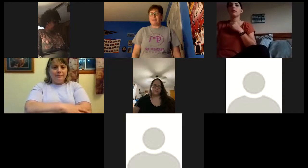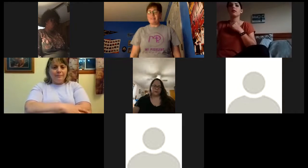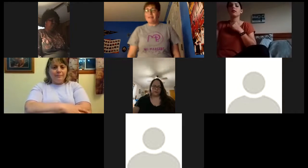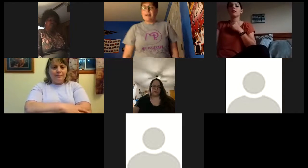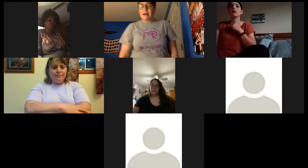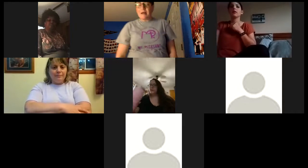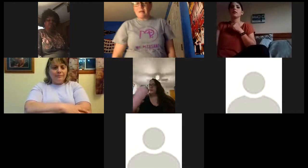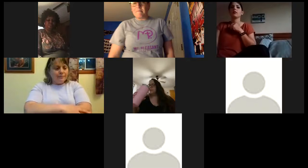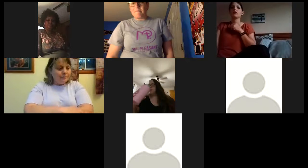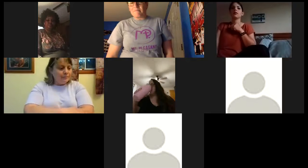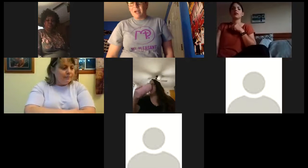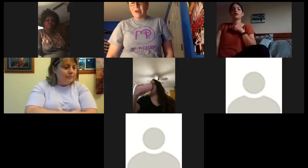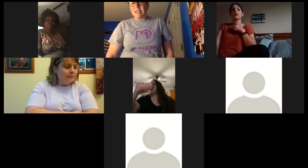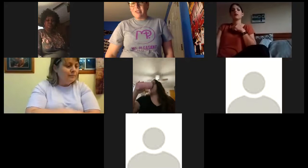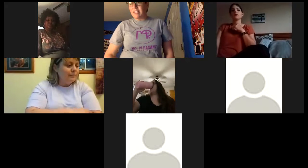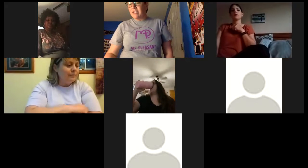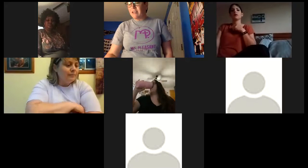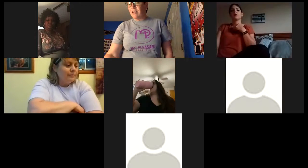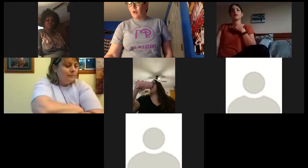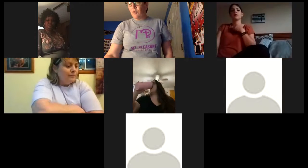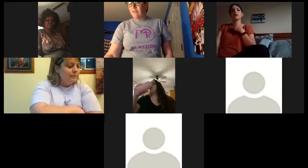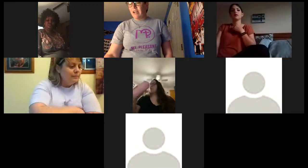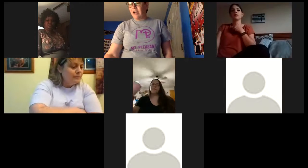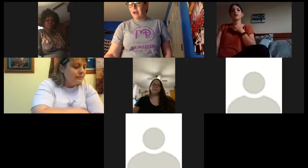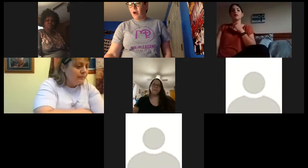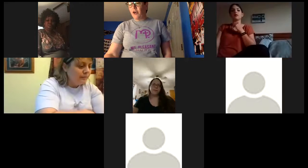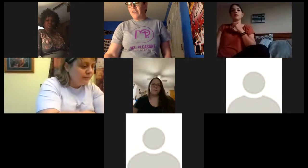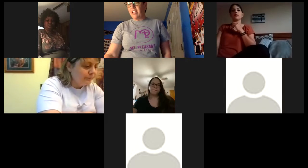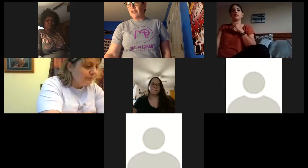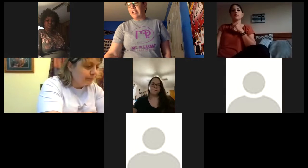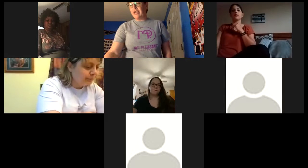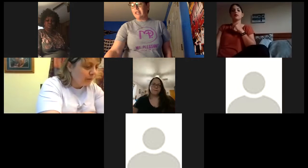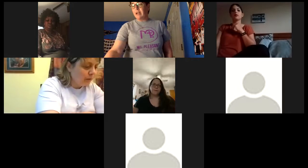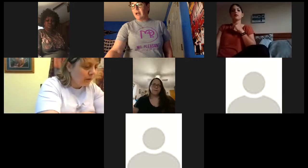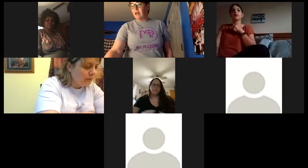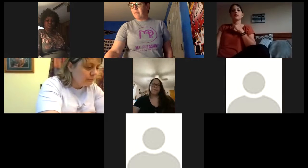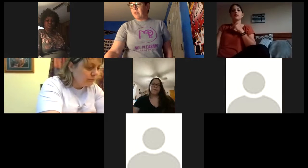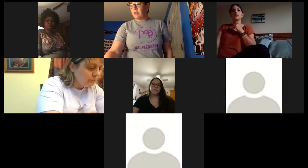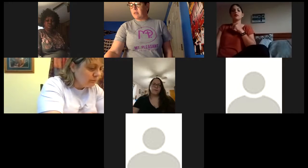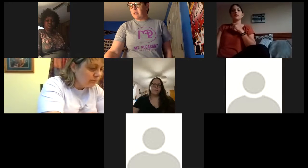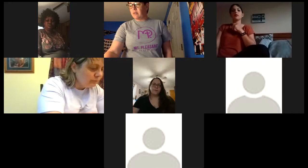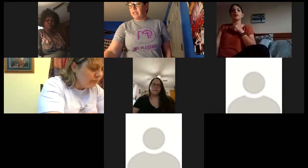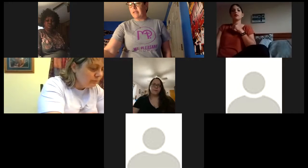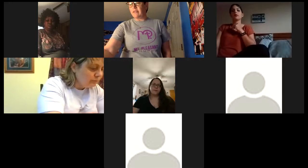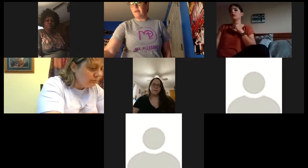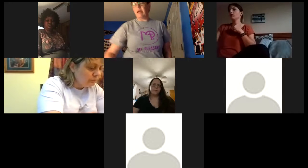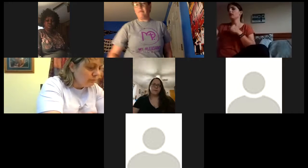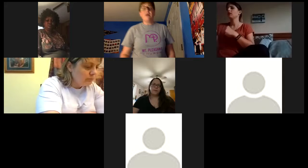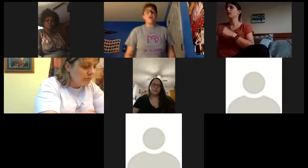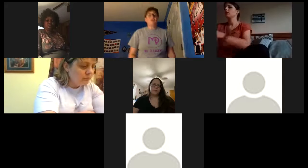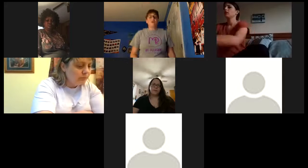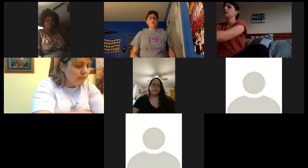But anyways, all right. So then we've got hard of hearing. Yes.